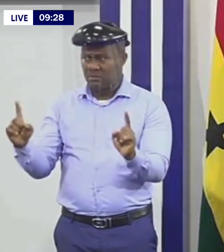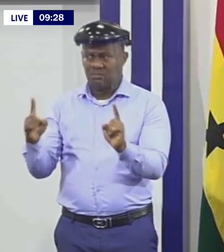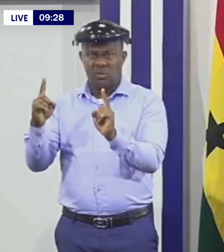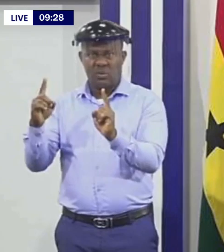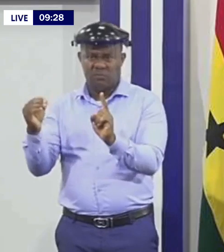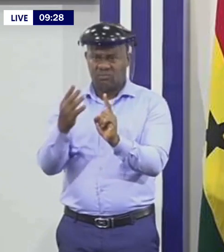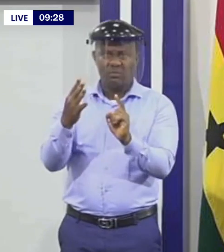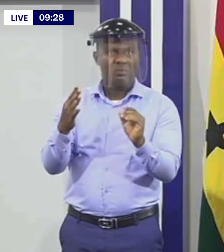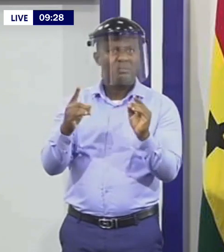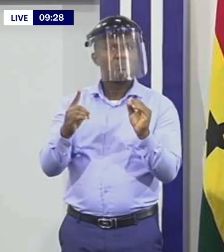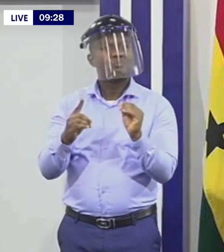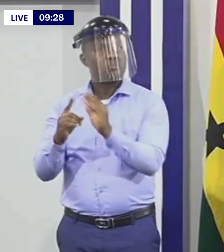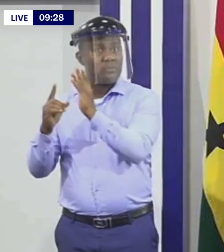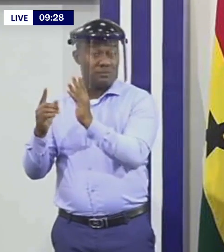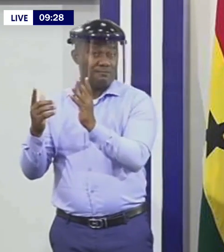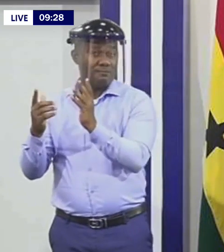virus make people sick?